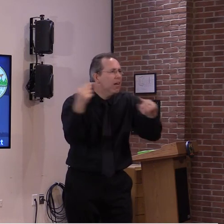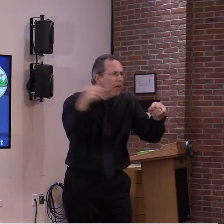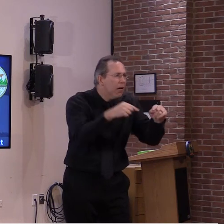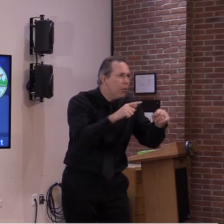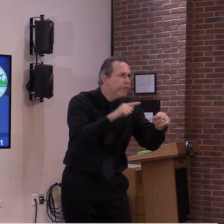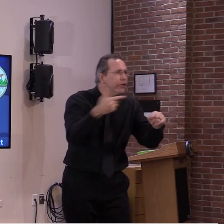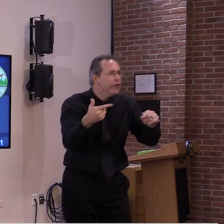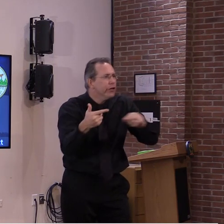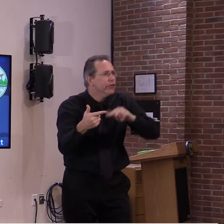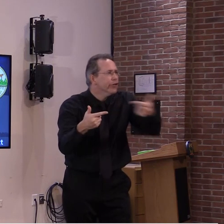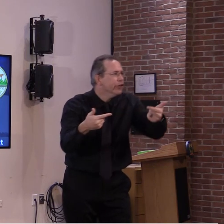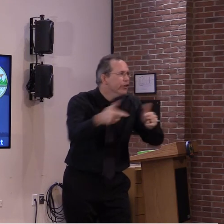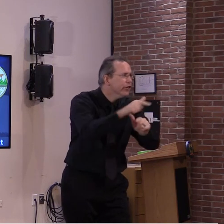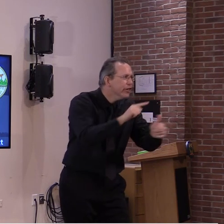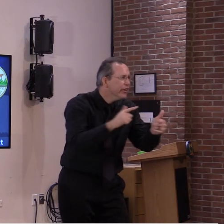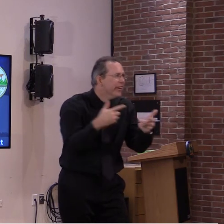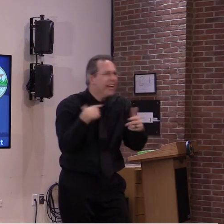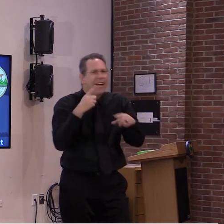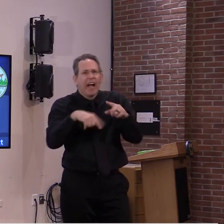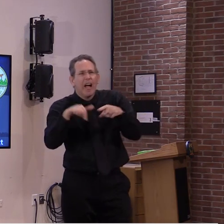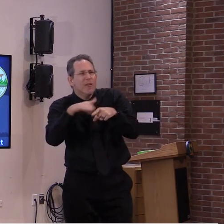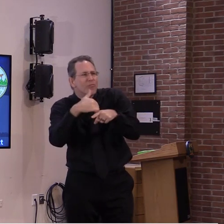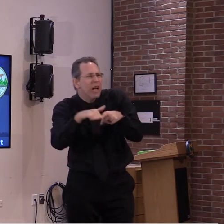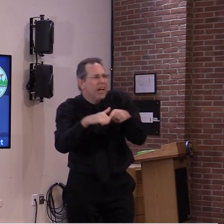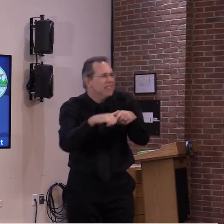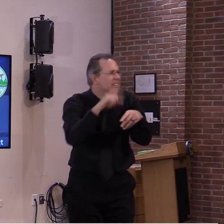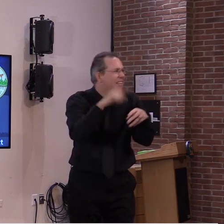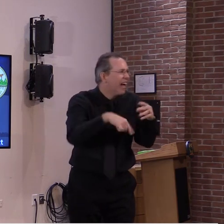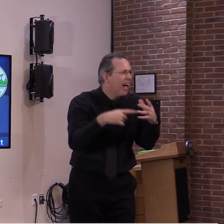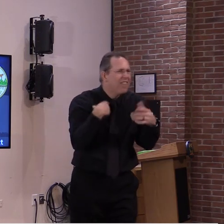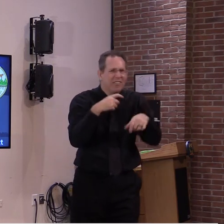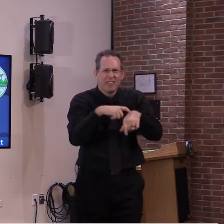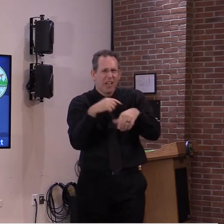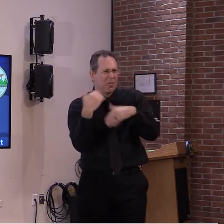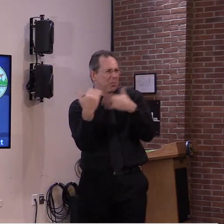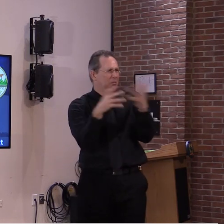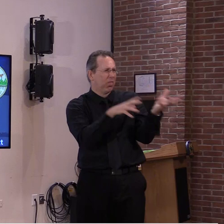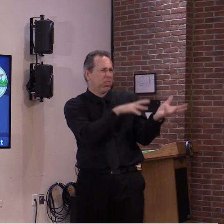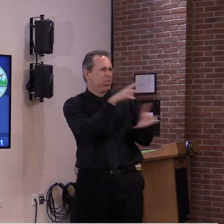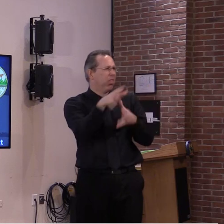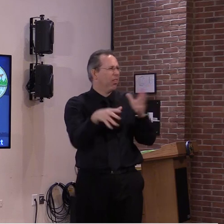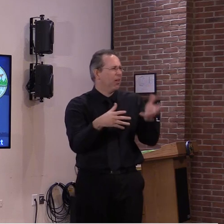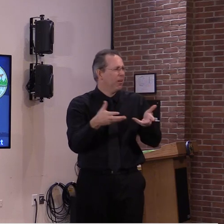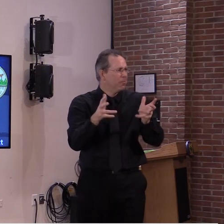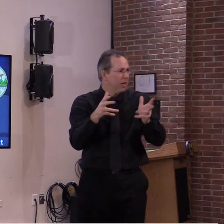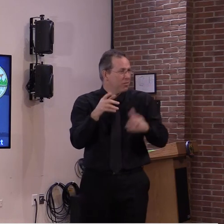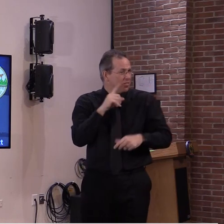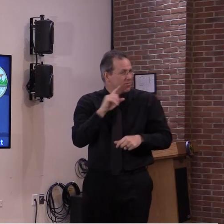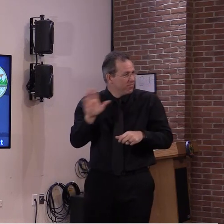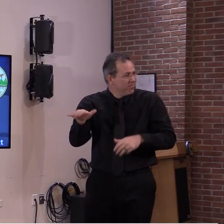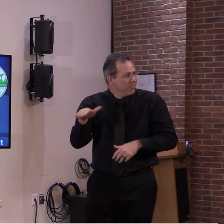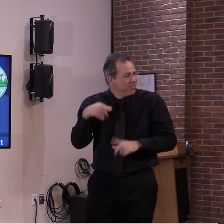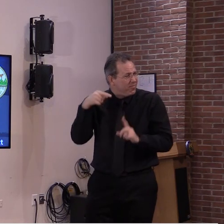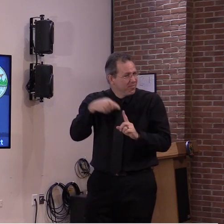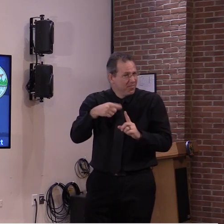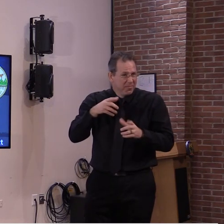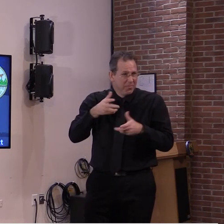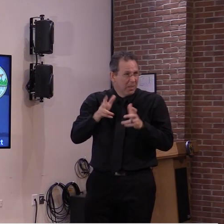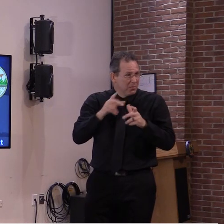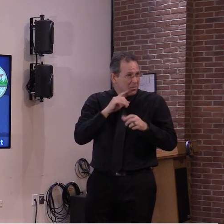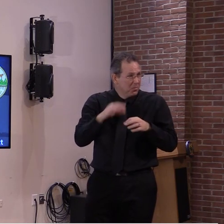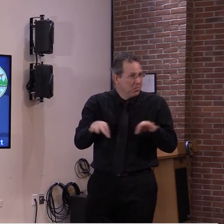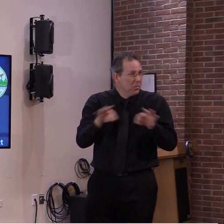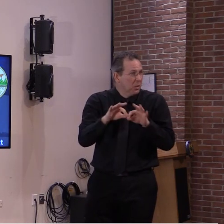health, particularly, you know, if in a few weeks, if, you know, they're able to compete and cuts have to be made and they're premature in any way